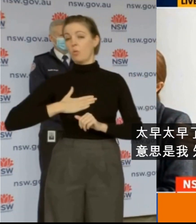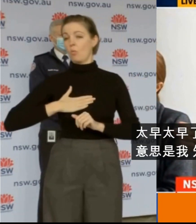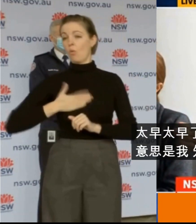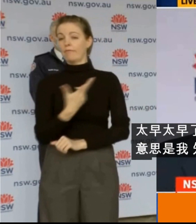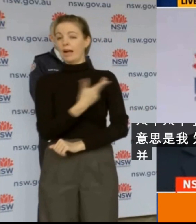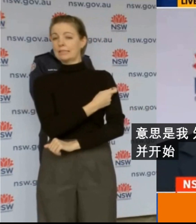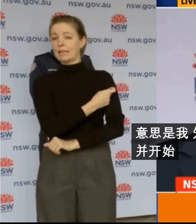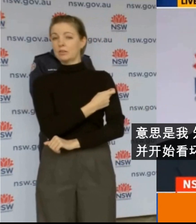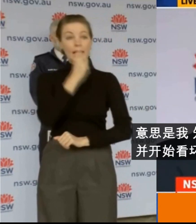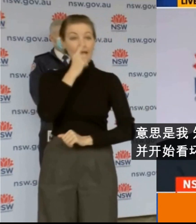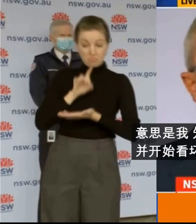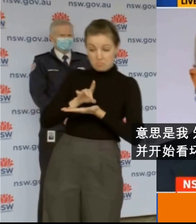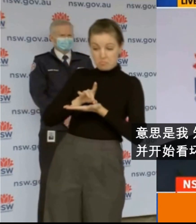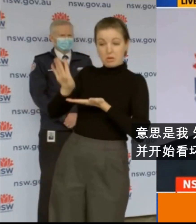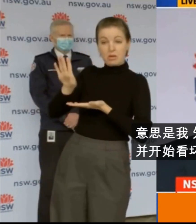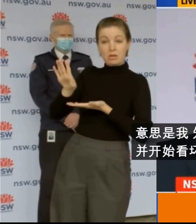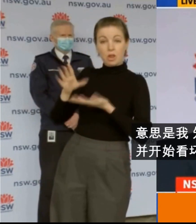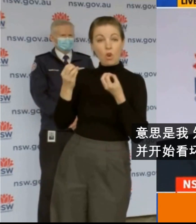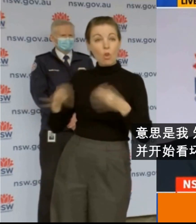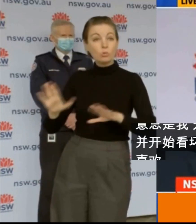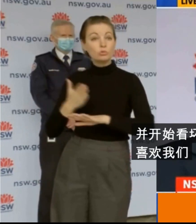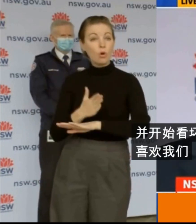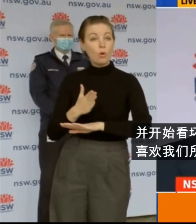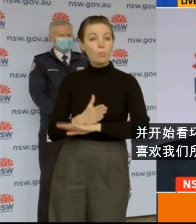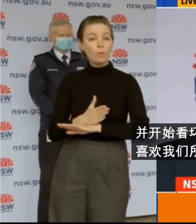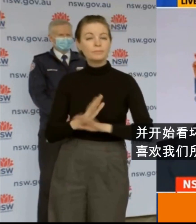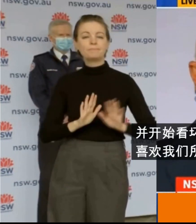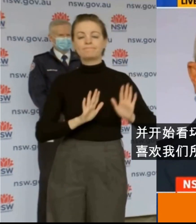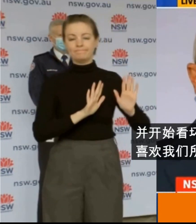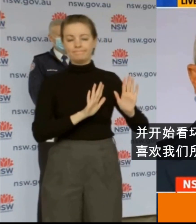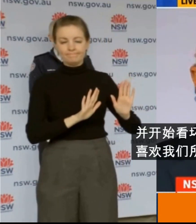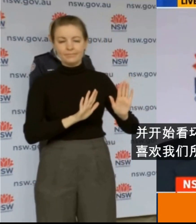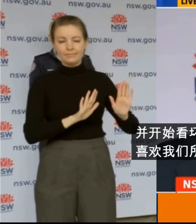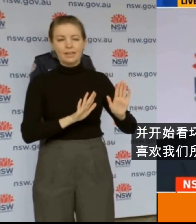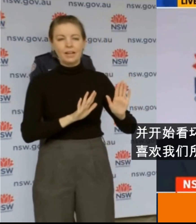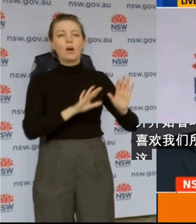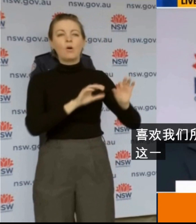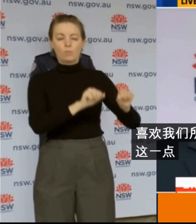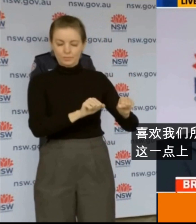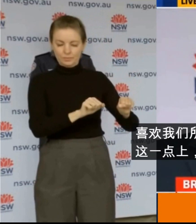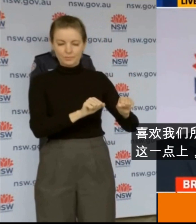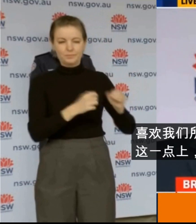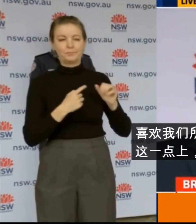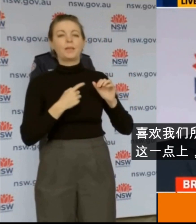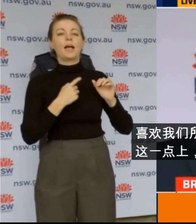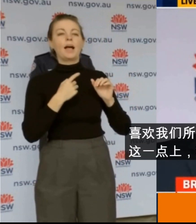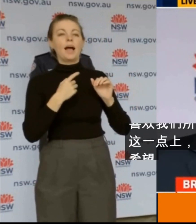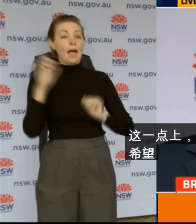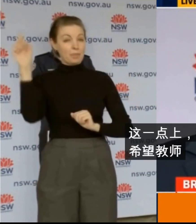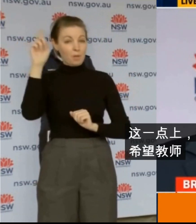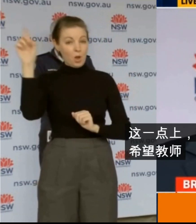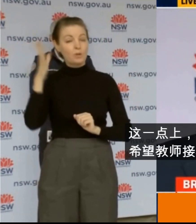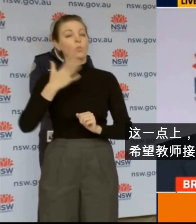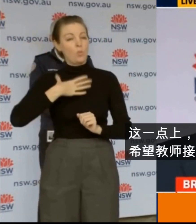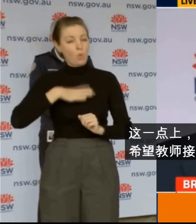the media love to jump in and start looking at the bad side, if you like, of whatever aspect we say, but at this point what we've said is clearly we